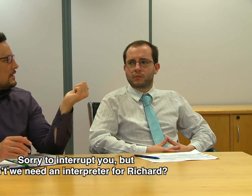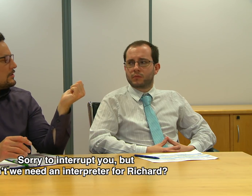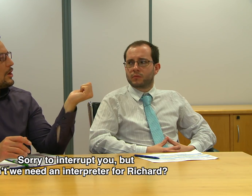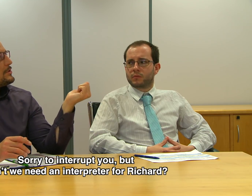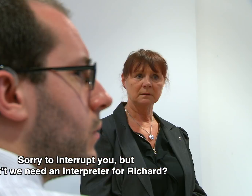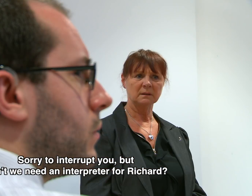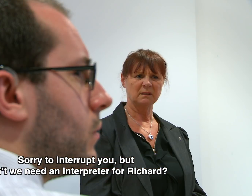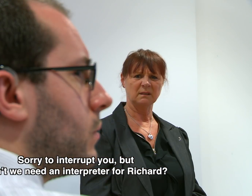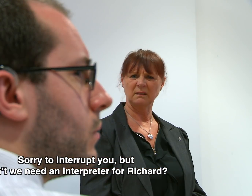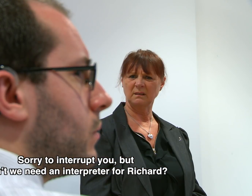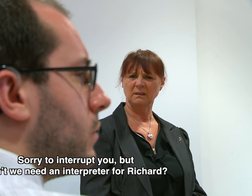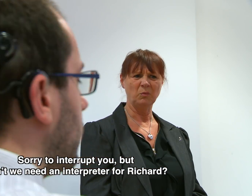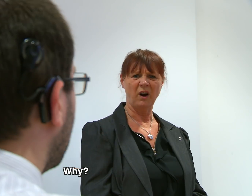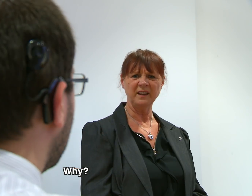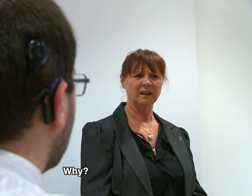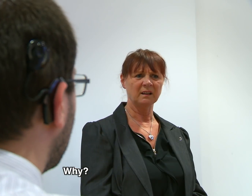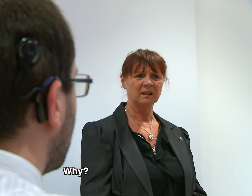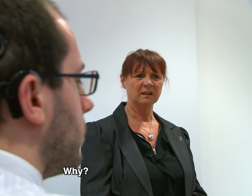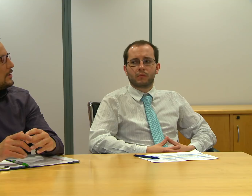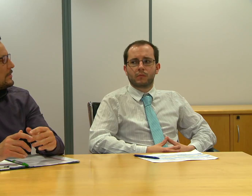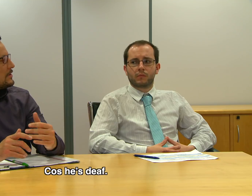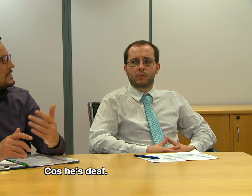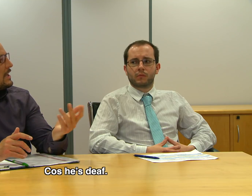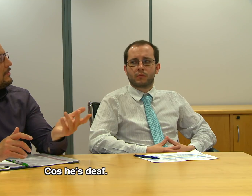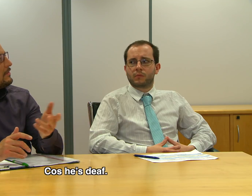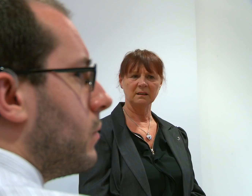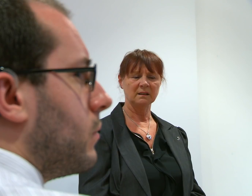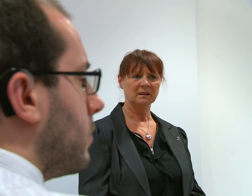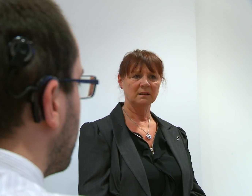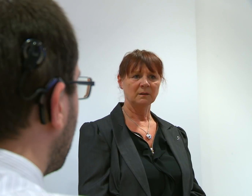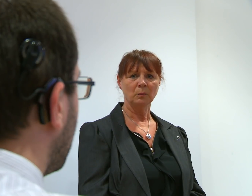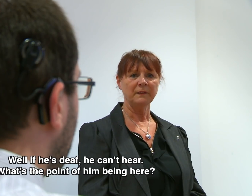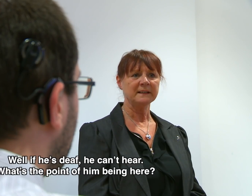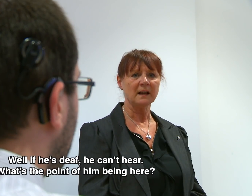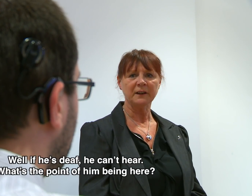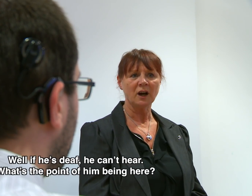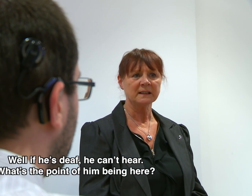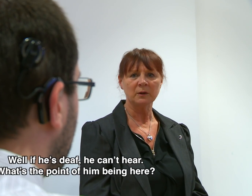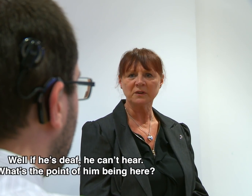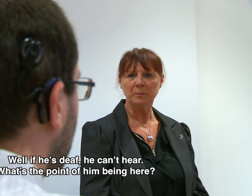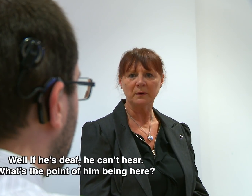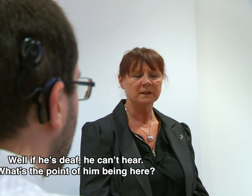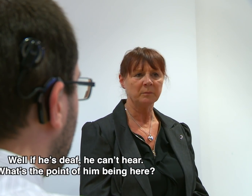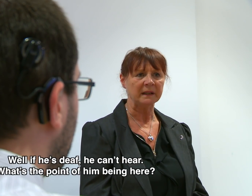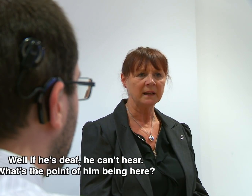an interpreter for Owen Richard? Why? Because he's deaf. Well, if he's deaf, he can't hear. What's the point of him being